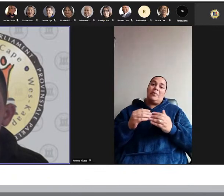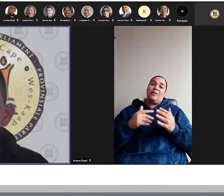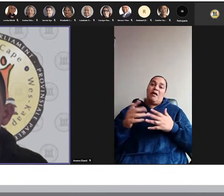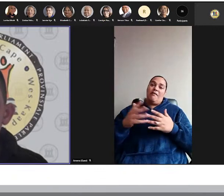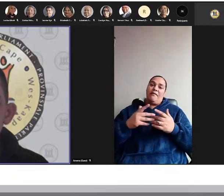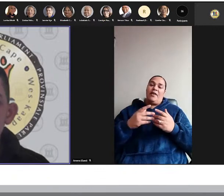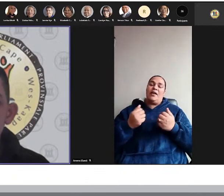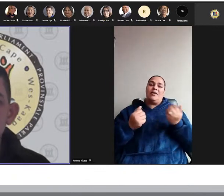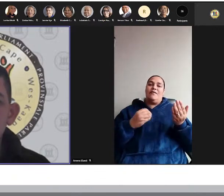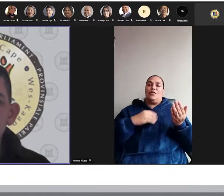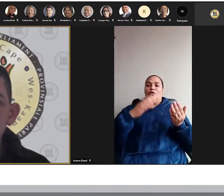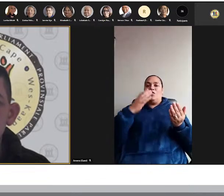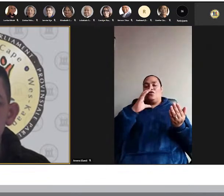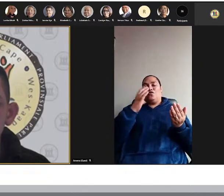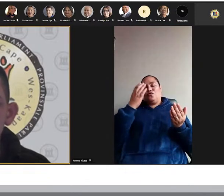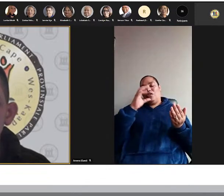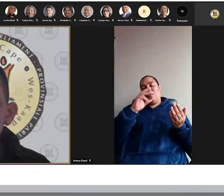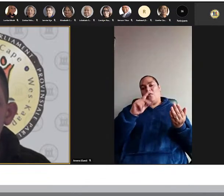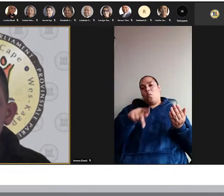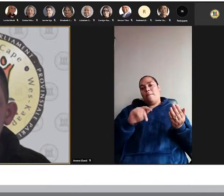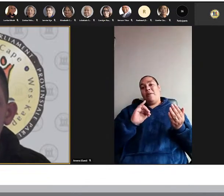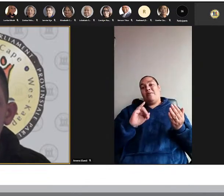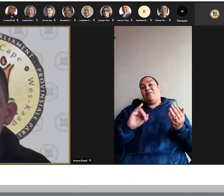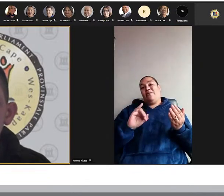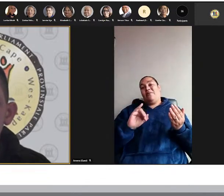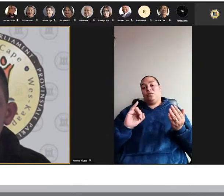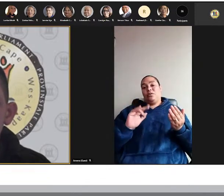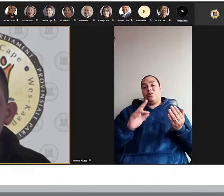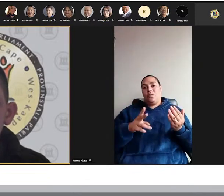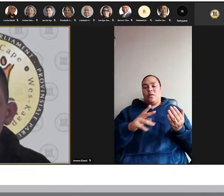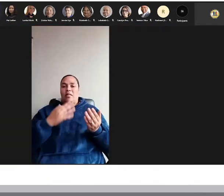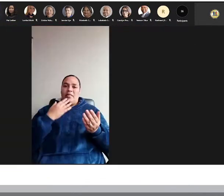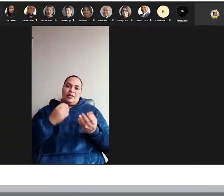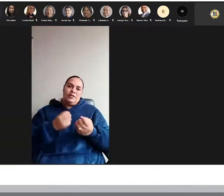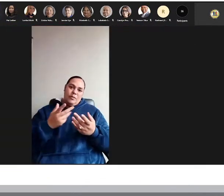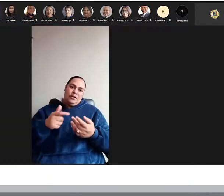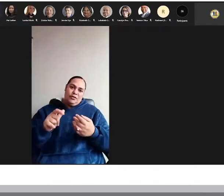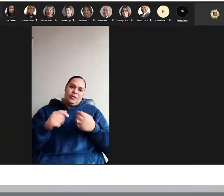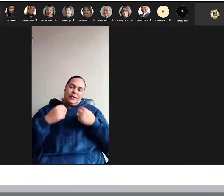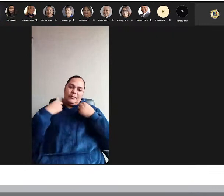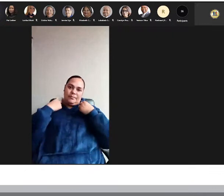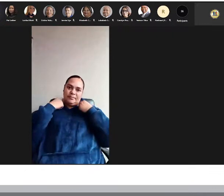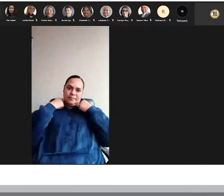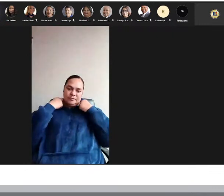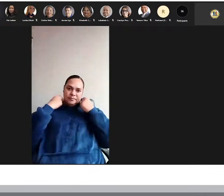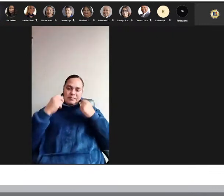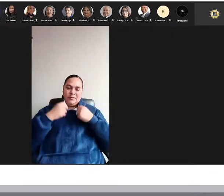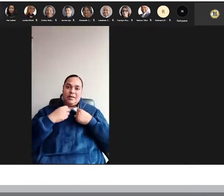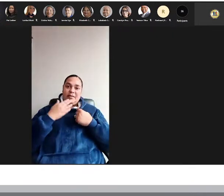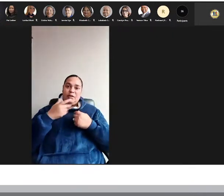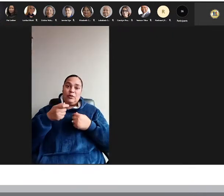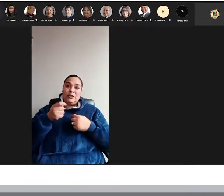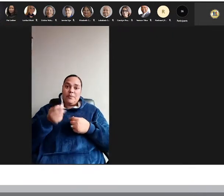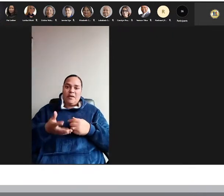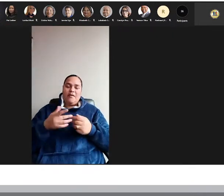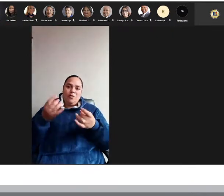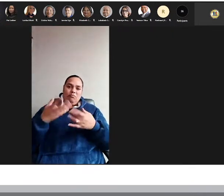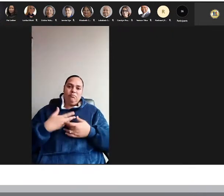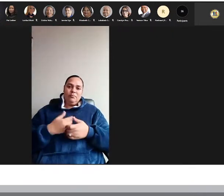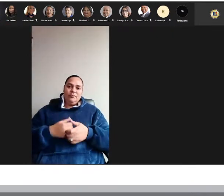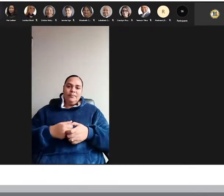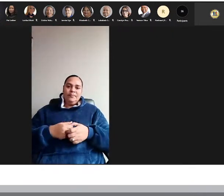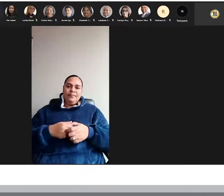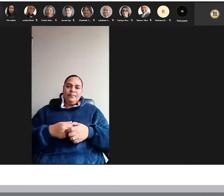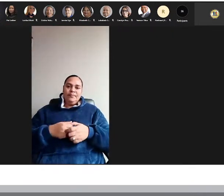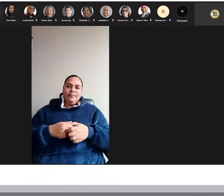urgency. Thank you, Chair. Thank you very much, Speaker, for that indulgence as well.